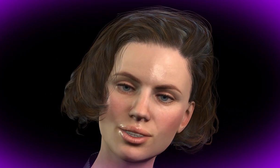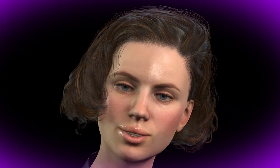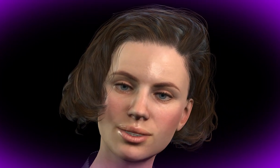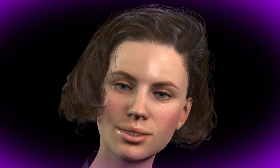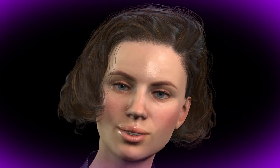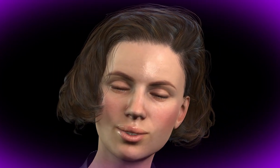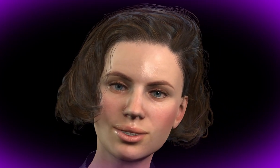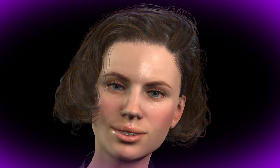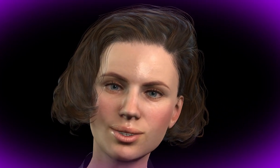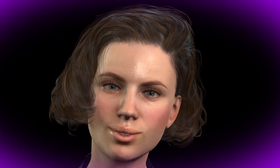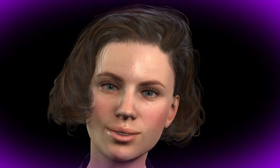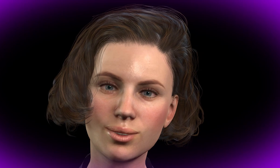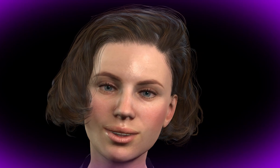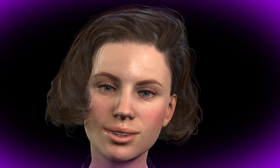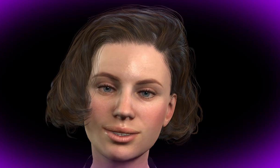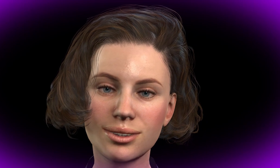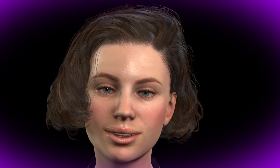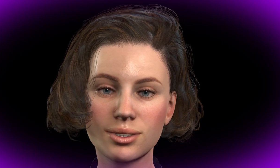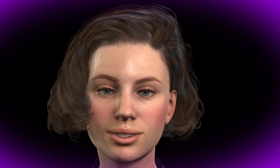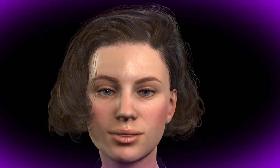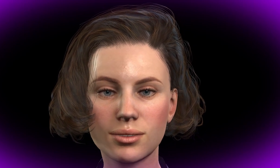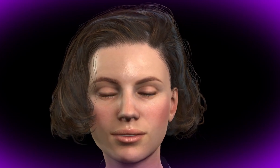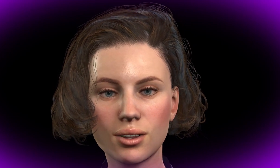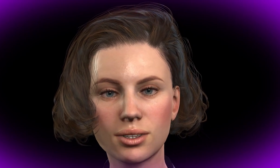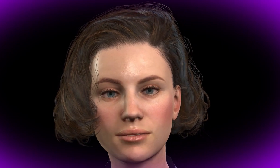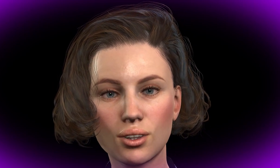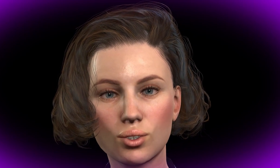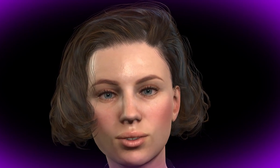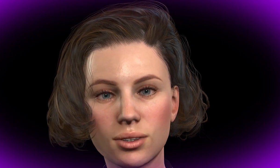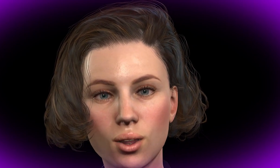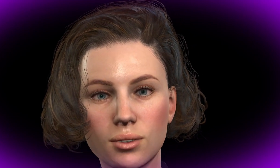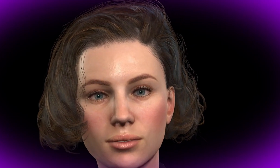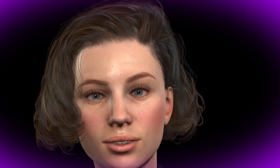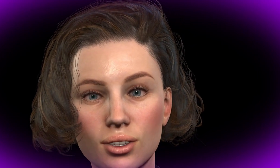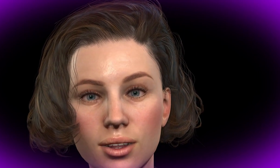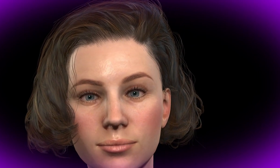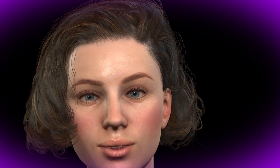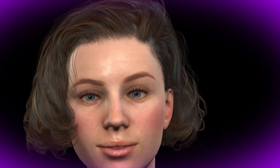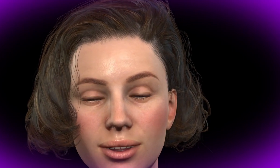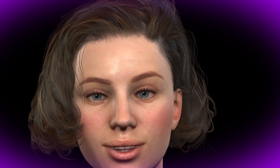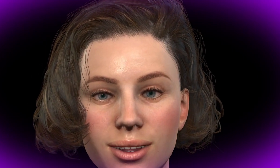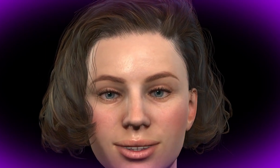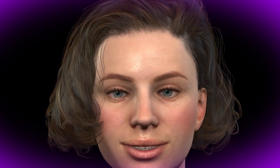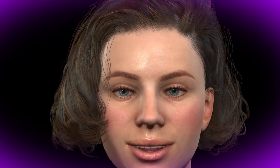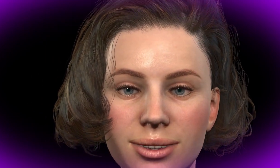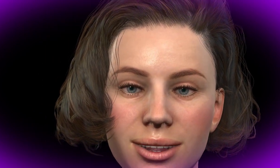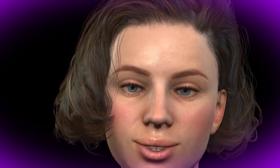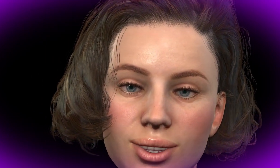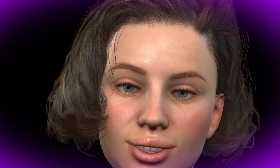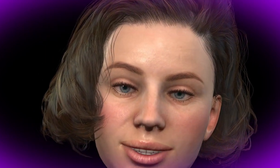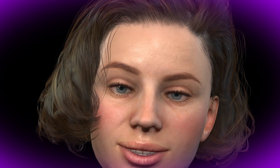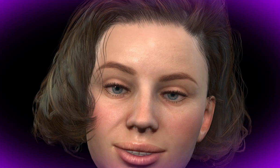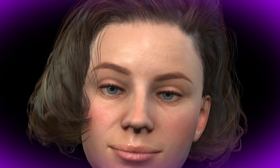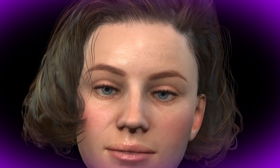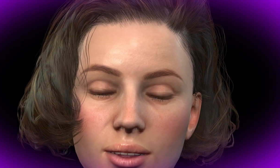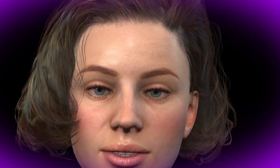was introduced to the United States. There is virtually no information about American Sign Language history before this